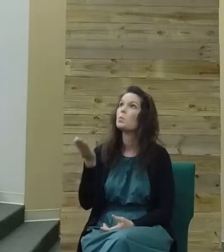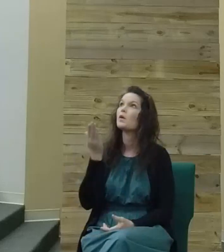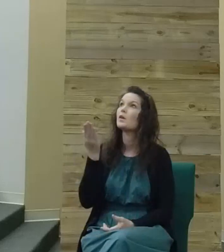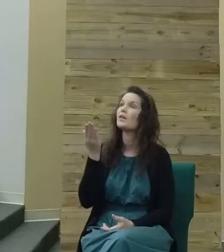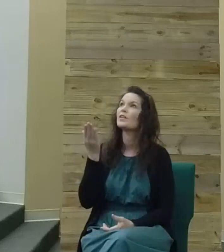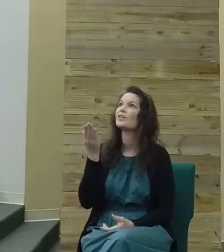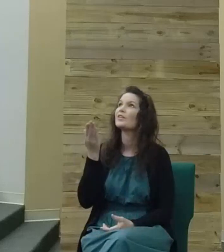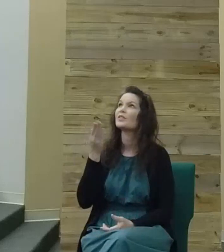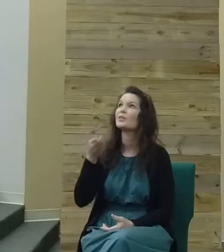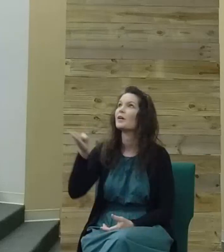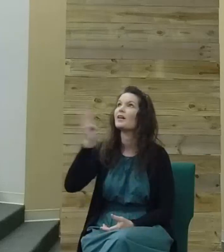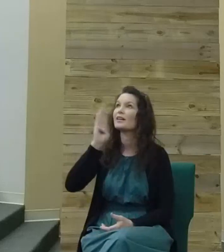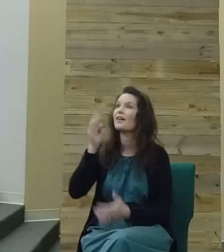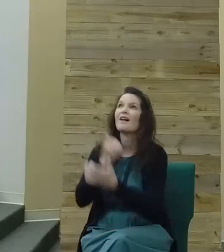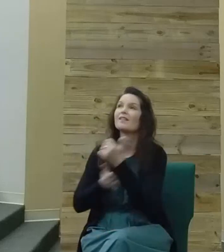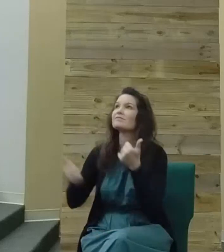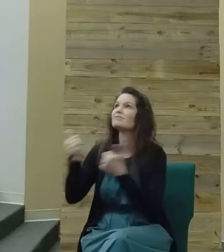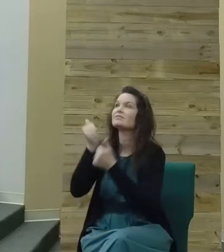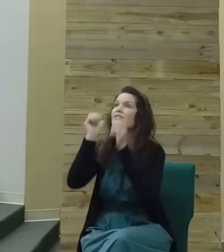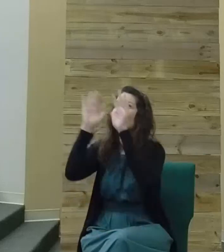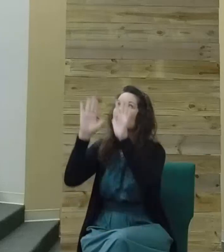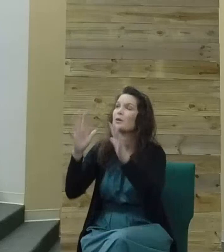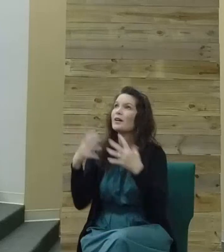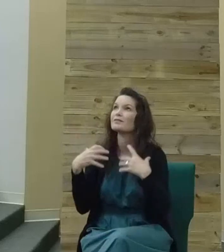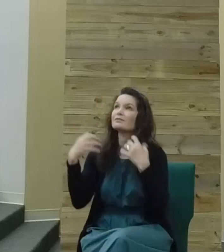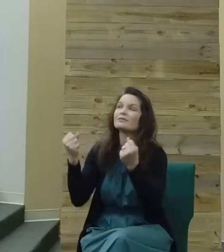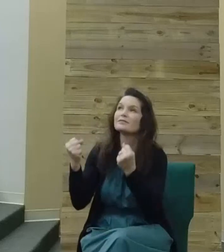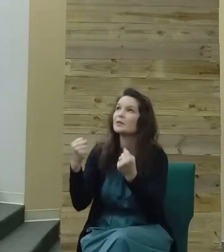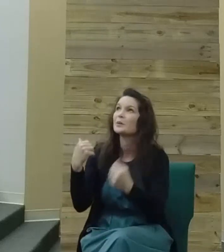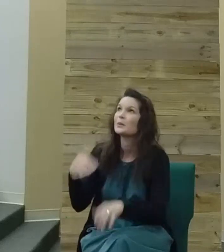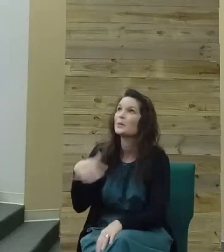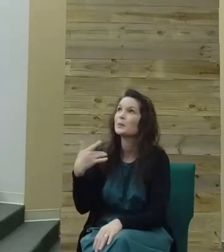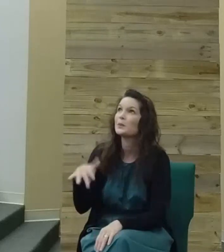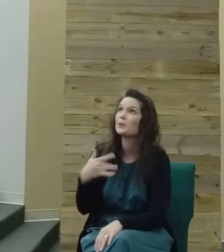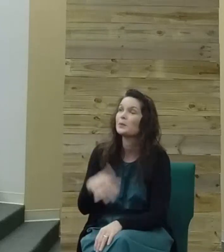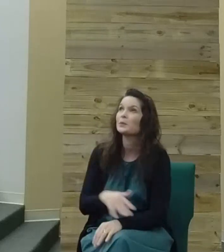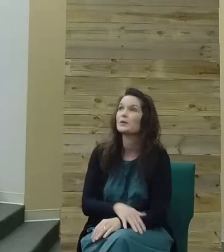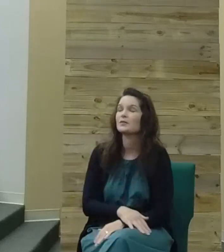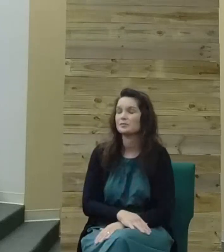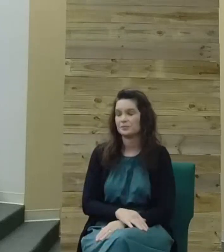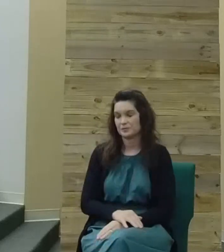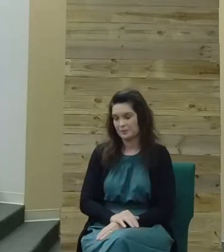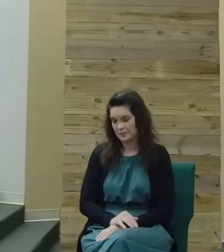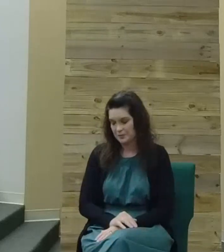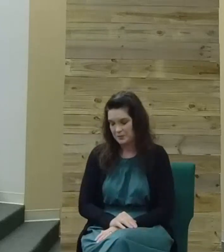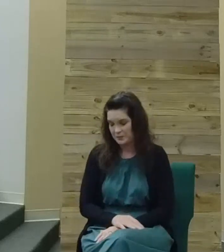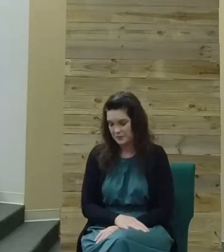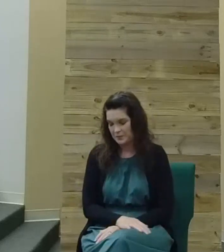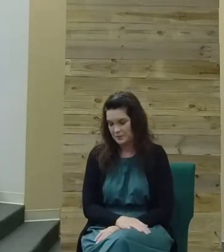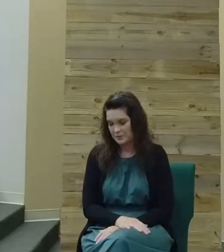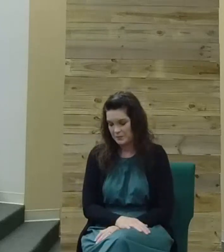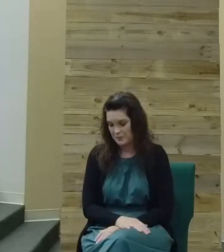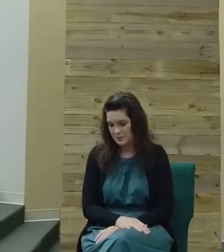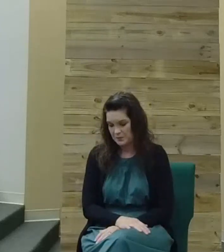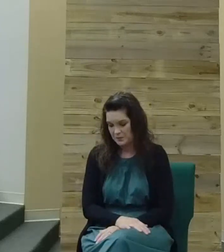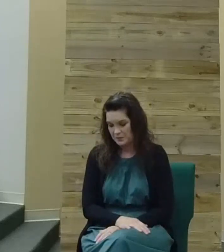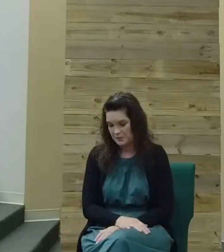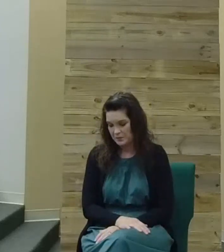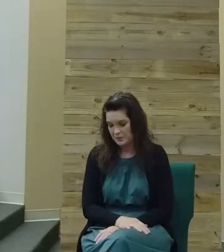You are, God, the great and mighty God, awesome in wonder and in power.